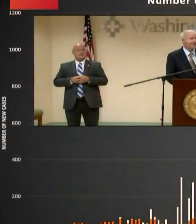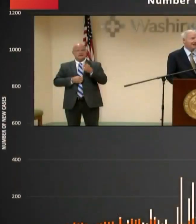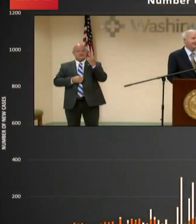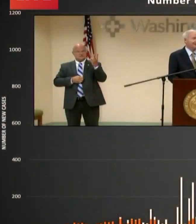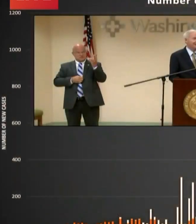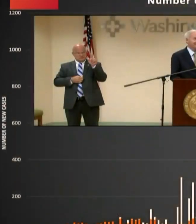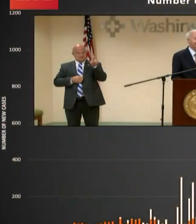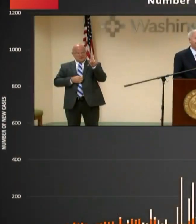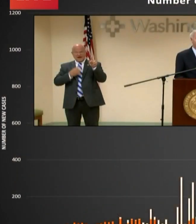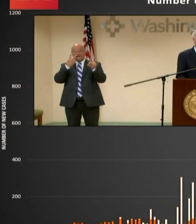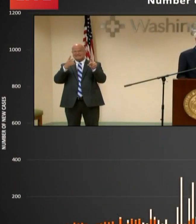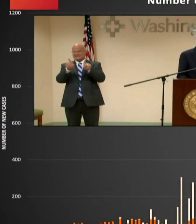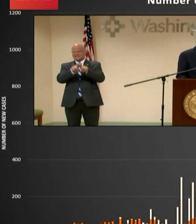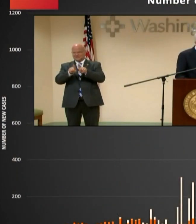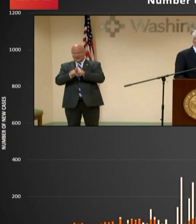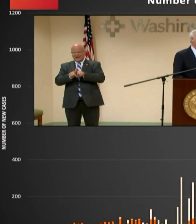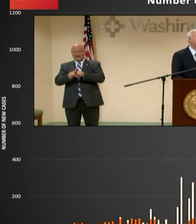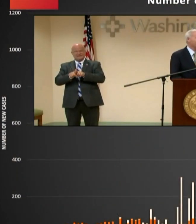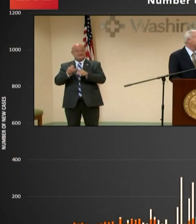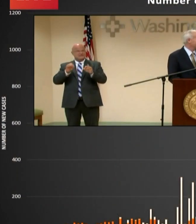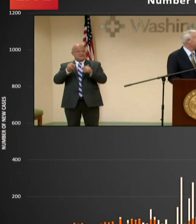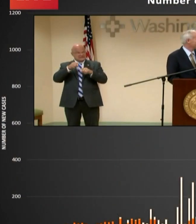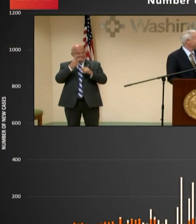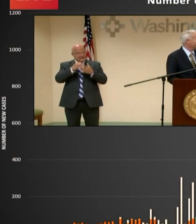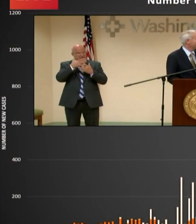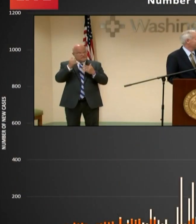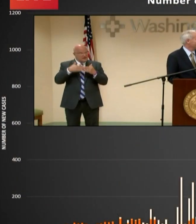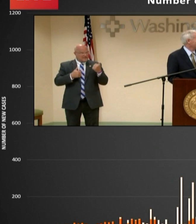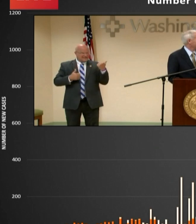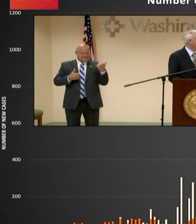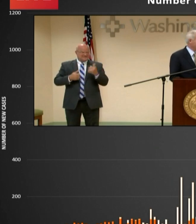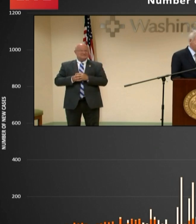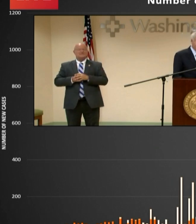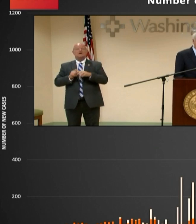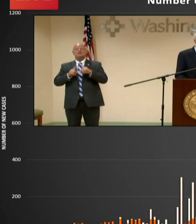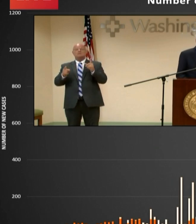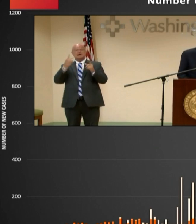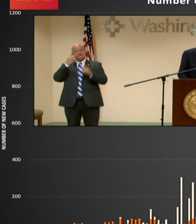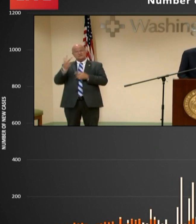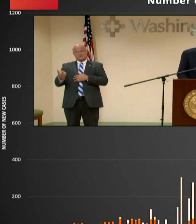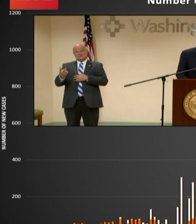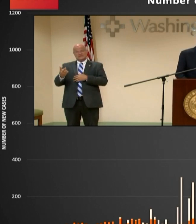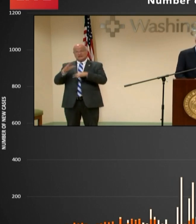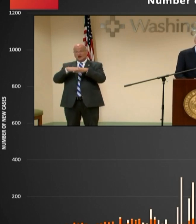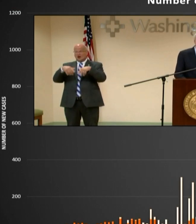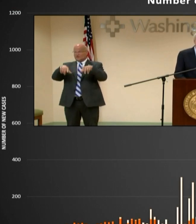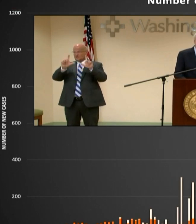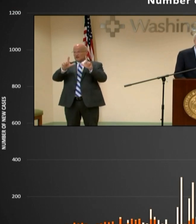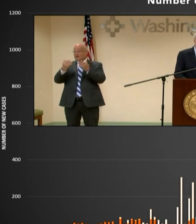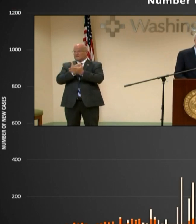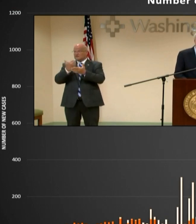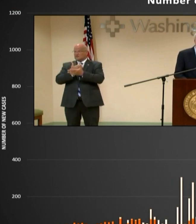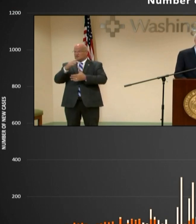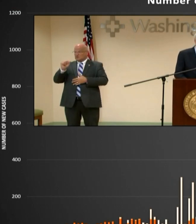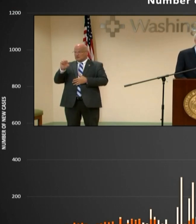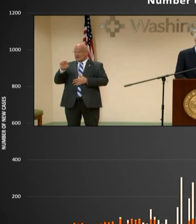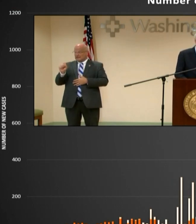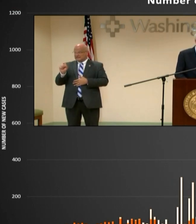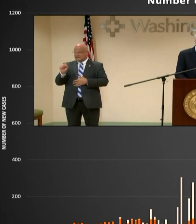There's a screen back there I see as well, in case anybody can see that better. But as you see on the graph, the new